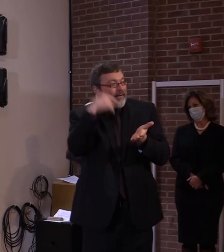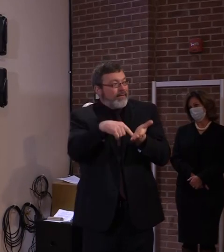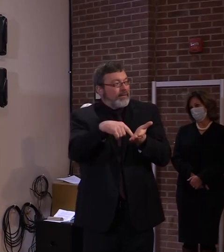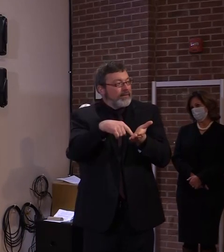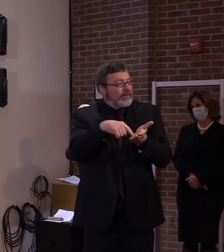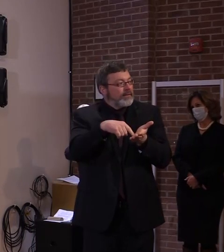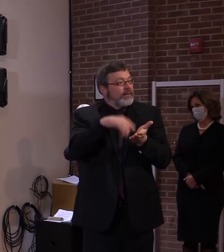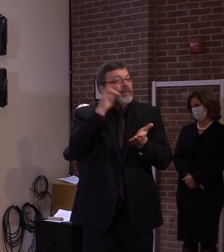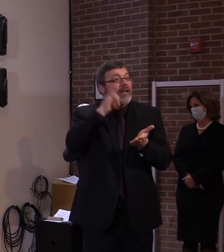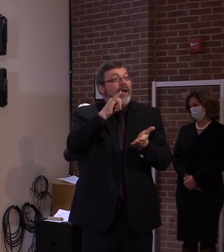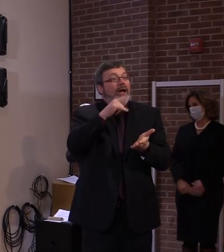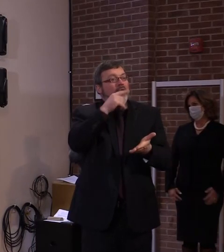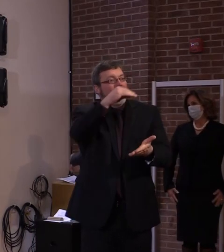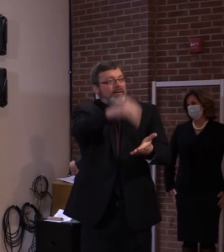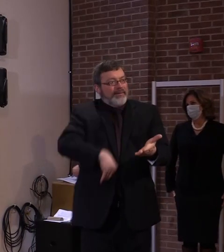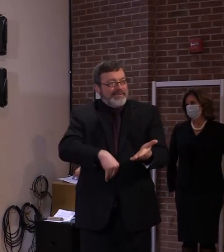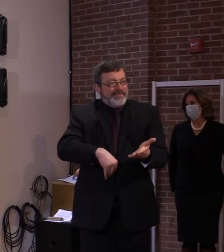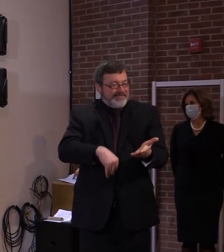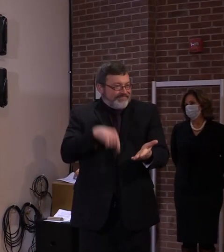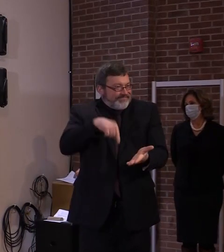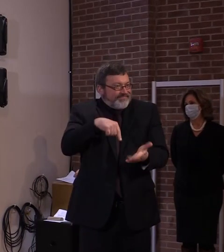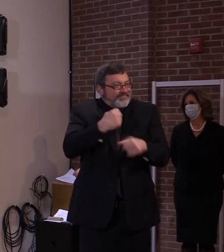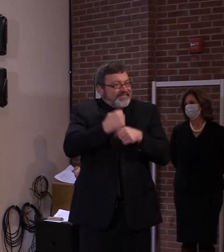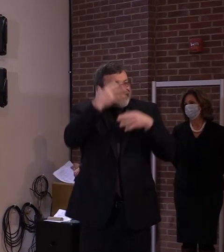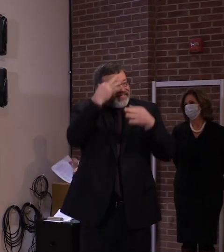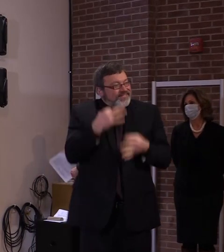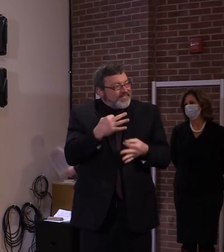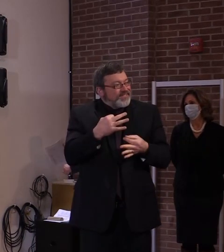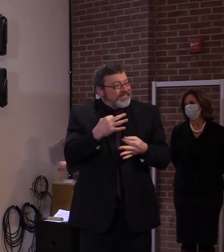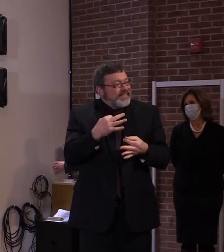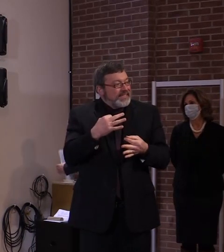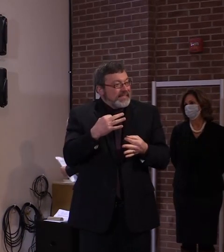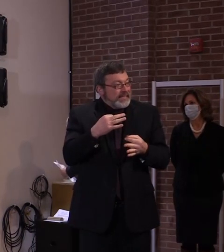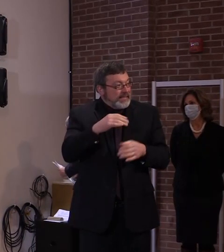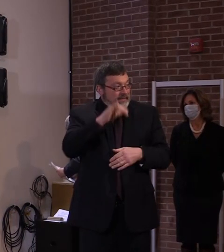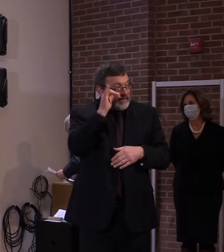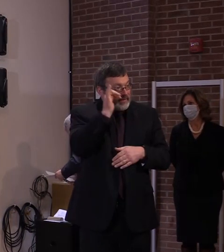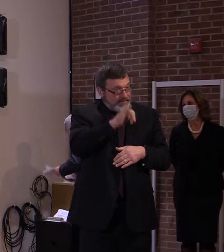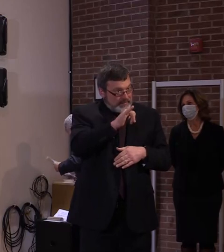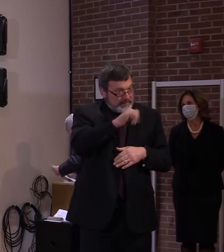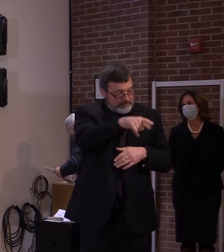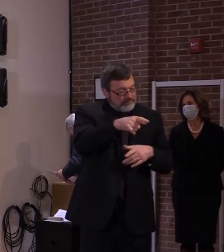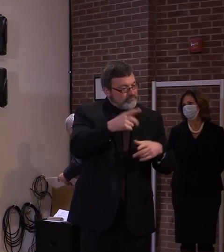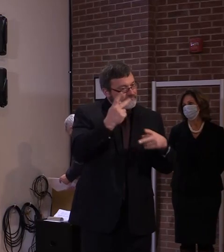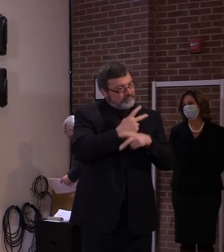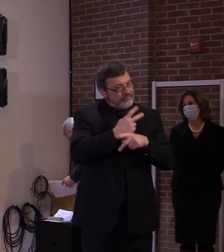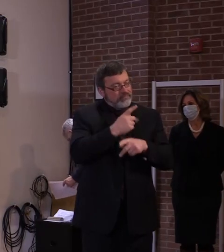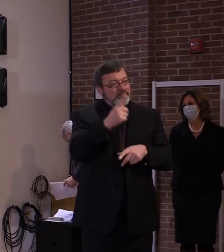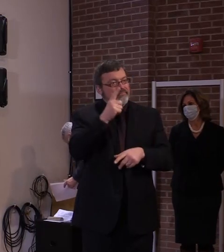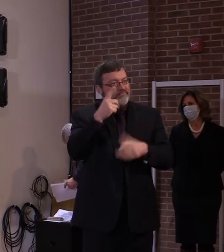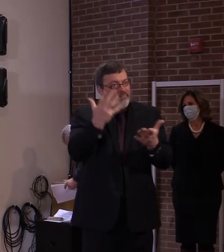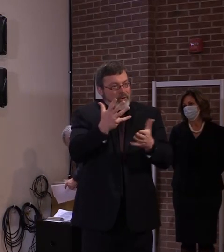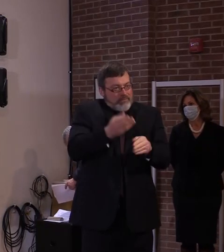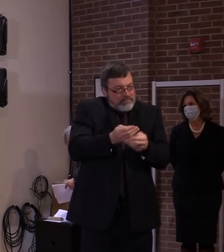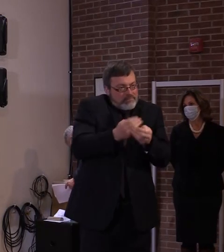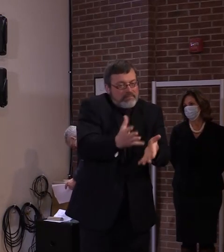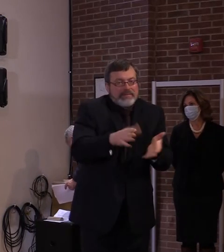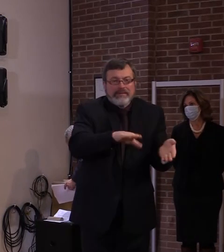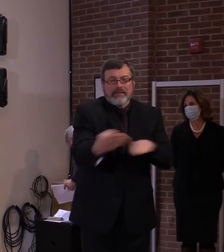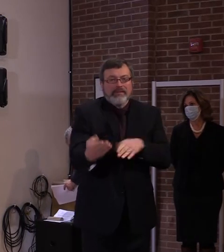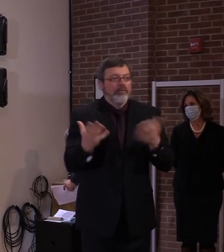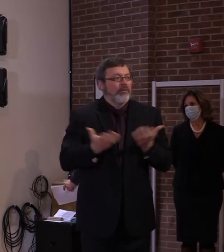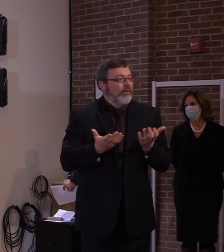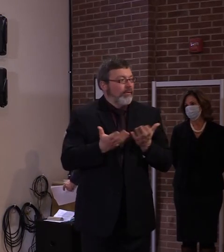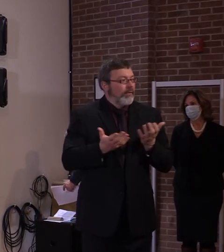understanding what went into a particular death. You have to understand that with the number of deaths that have occurred in